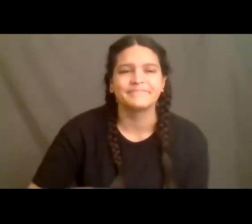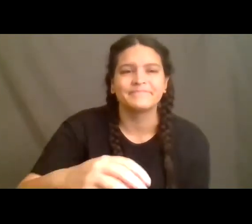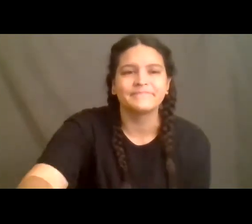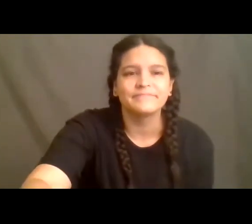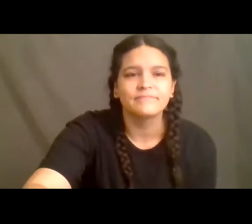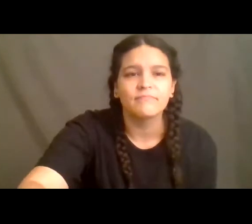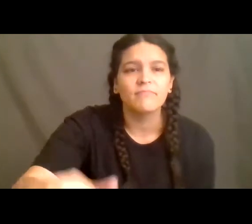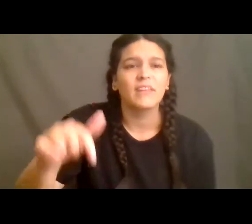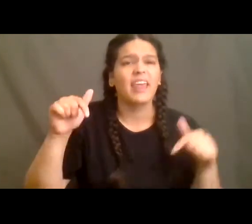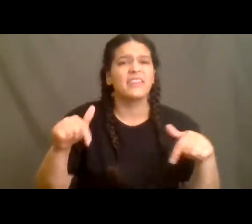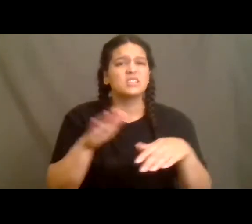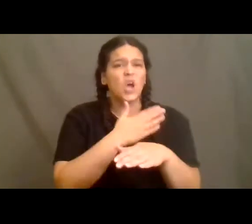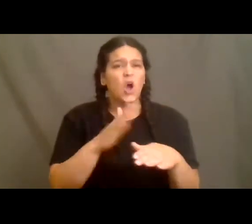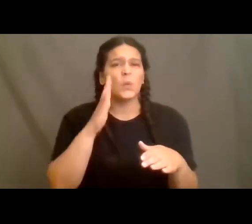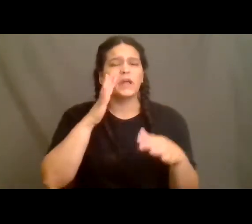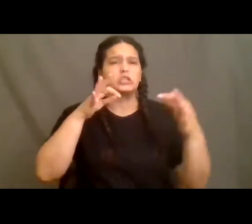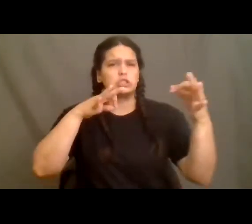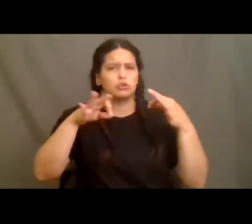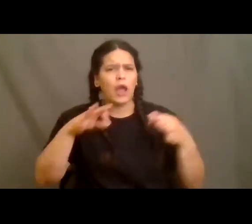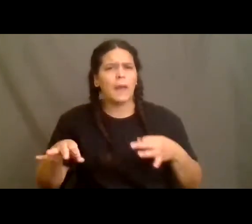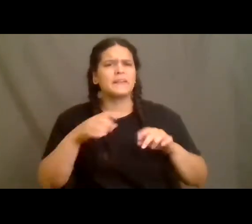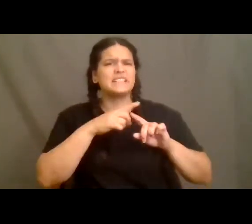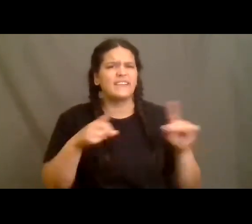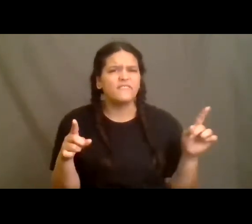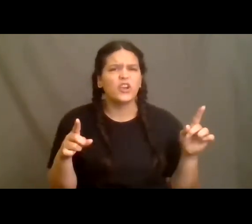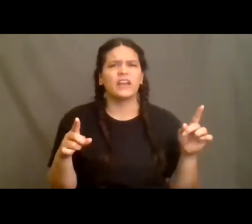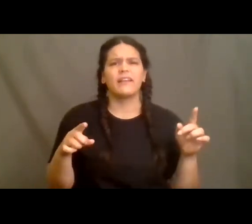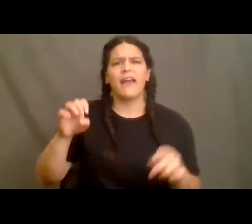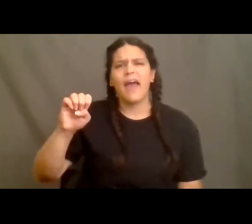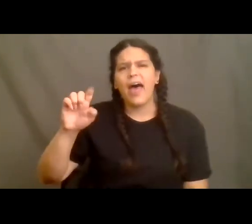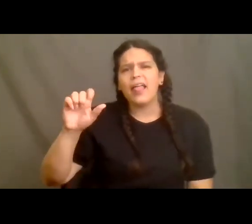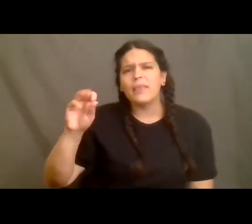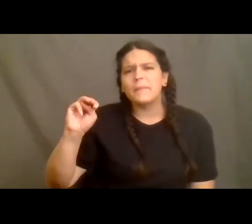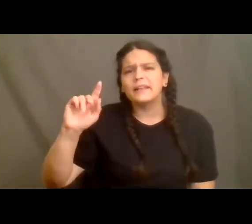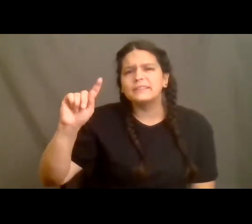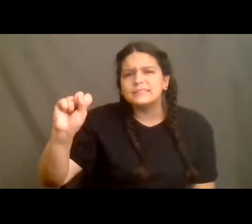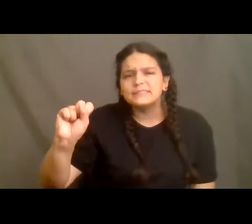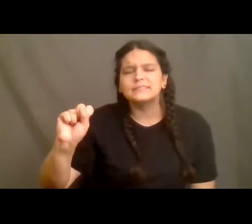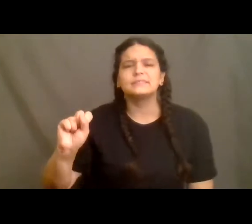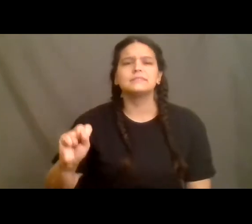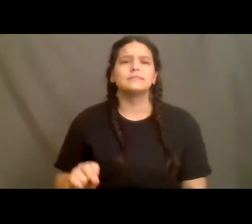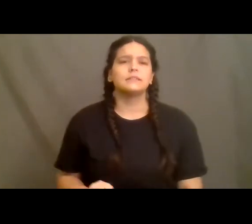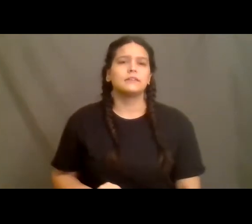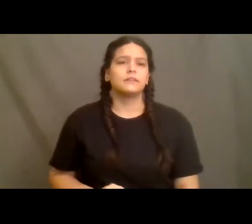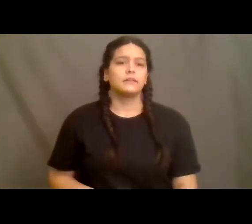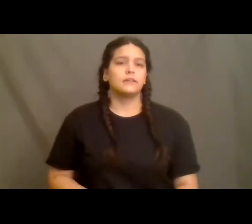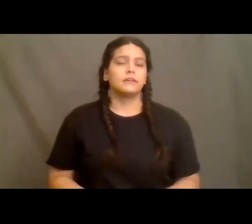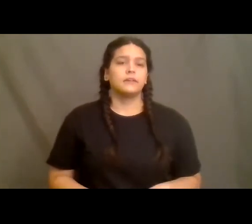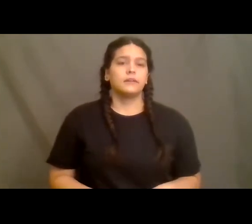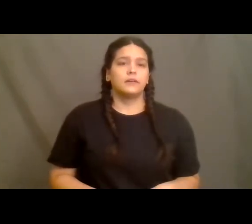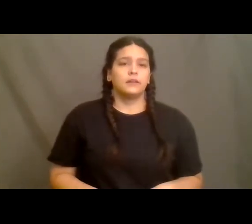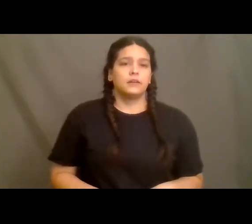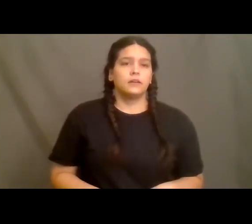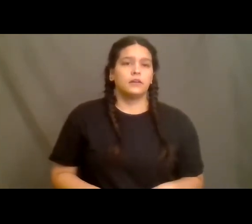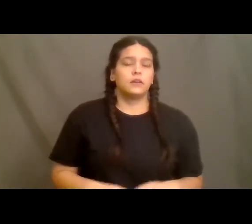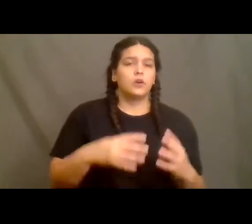And so this song describes all the different elements. The different elements like Nod's Elid, the